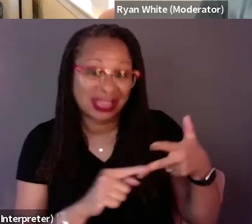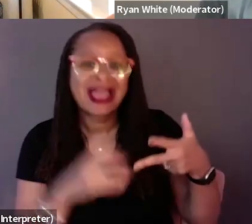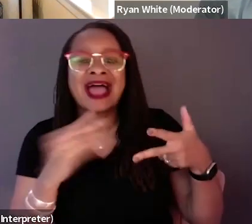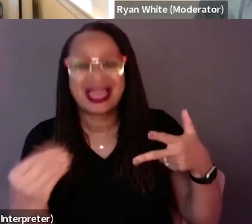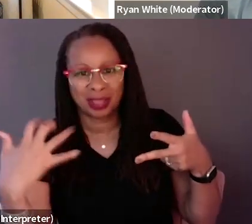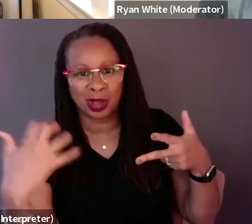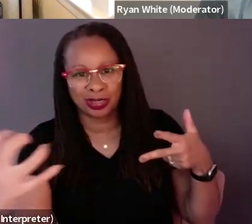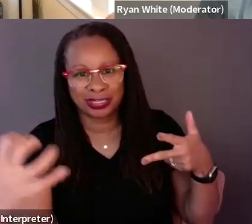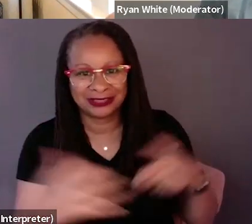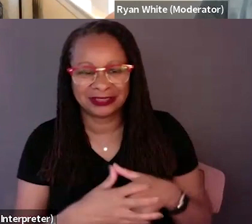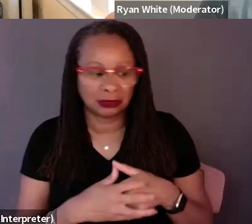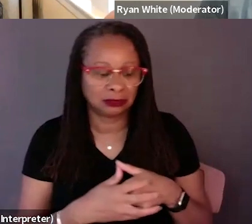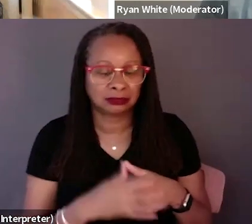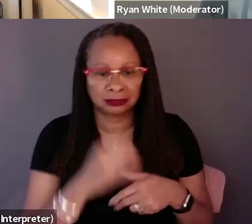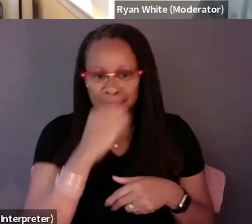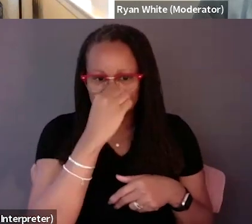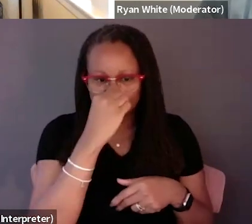the audience, like